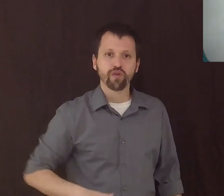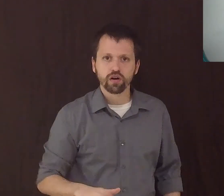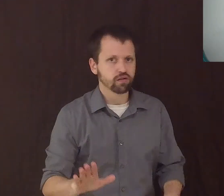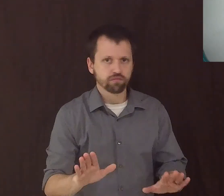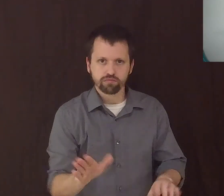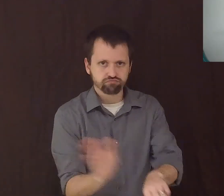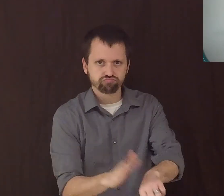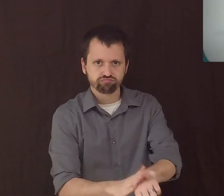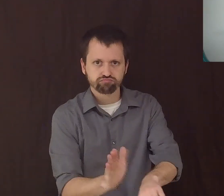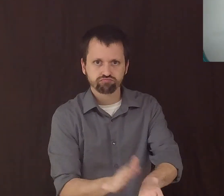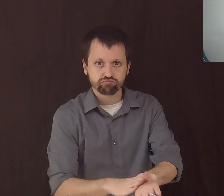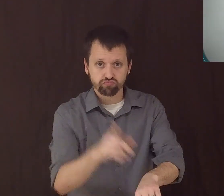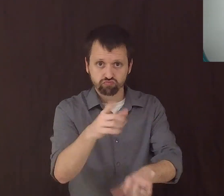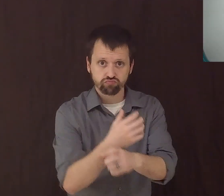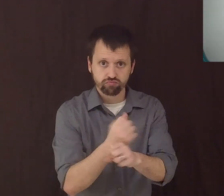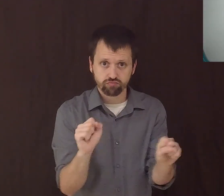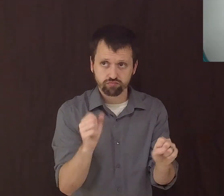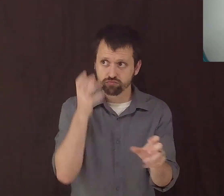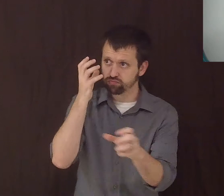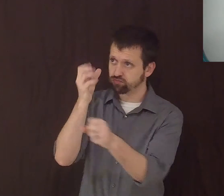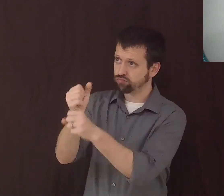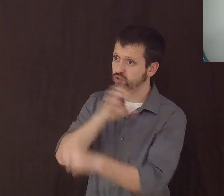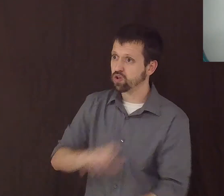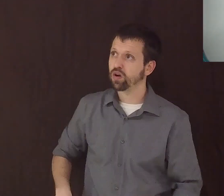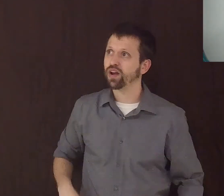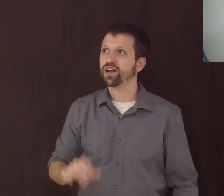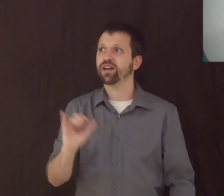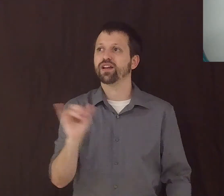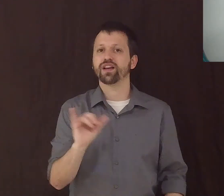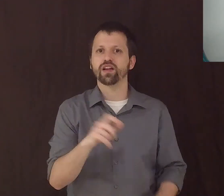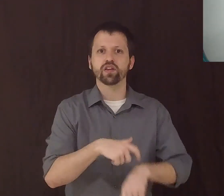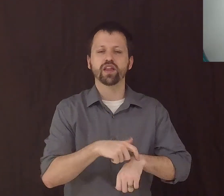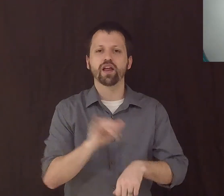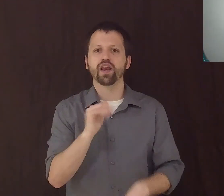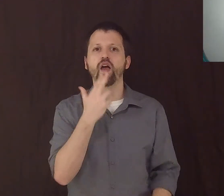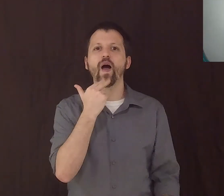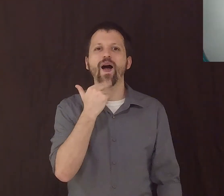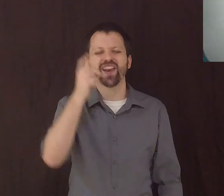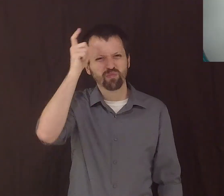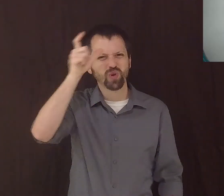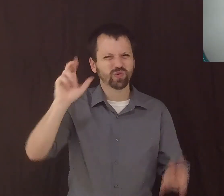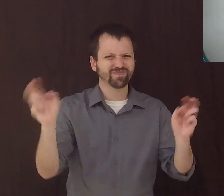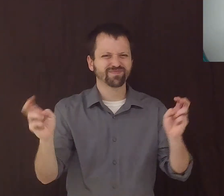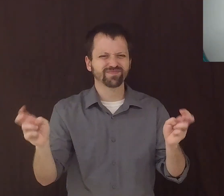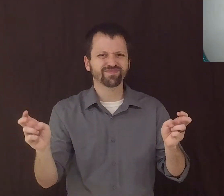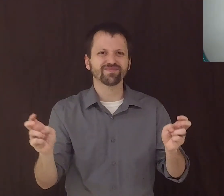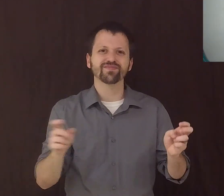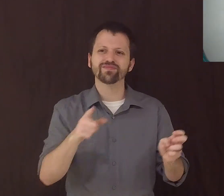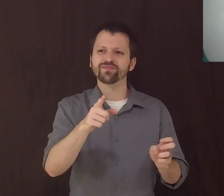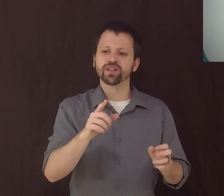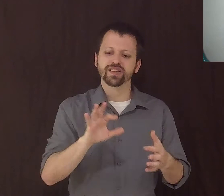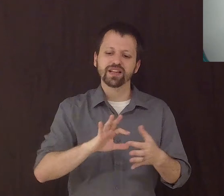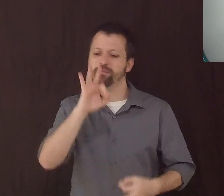get saved and you trust Christ, typically there is a honeymoon period where you have